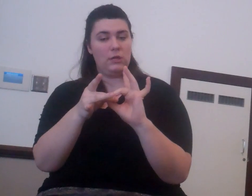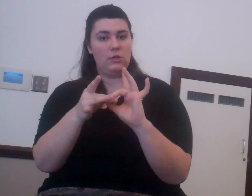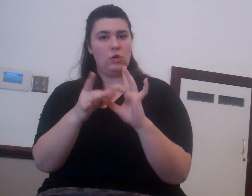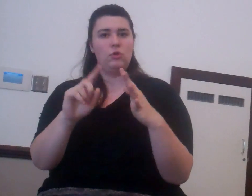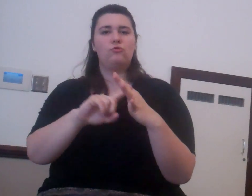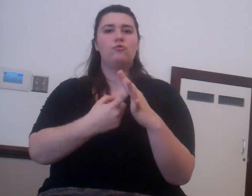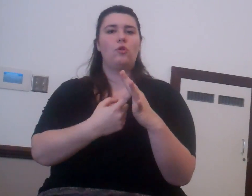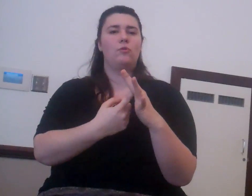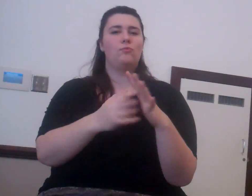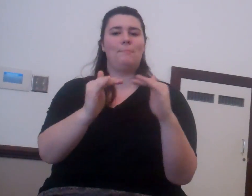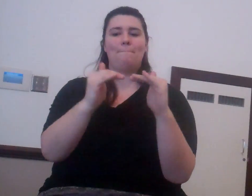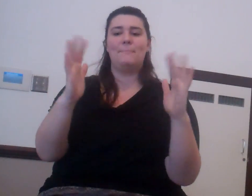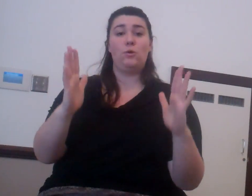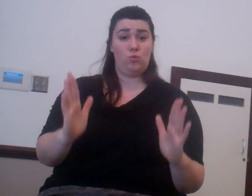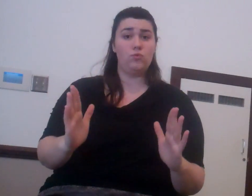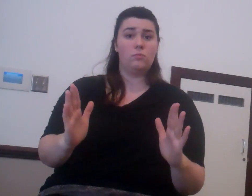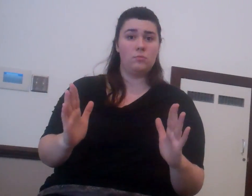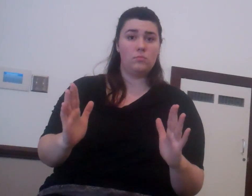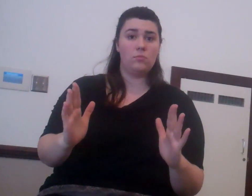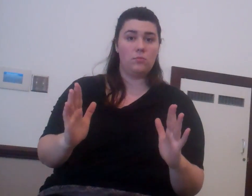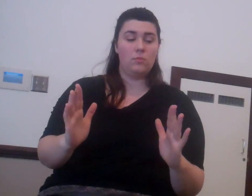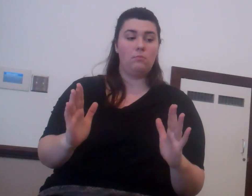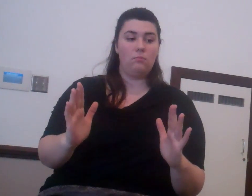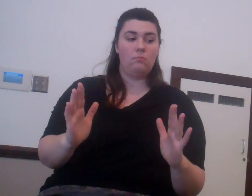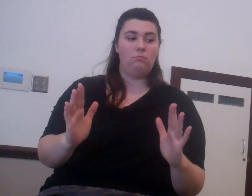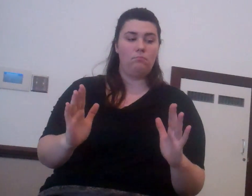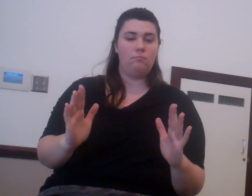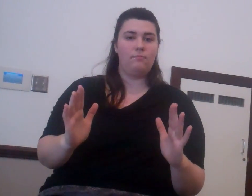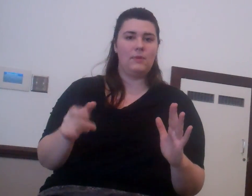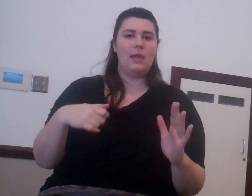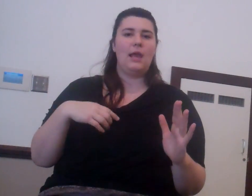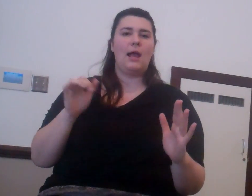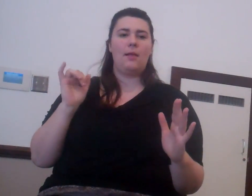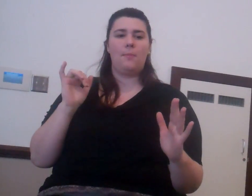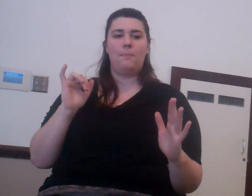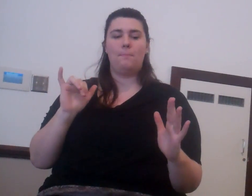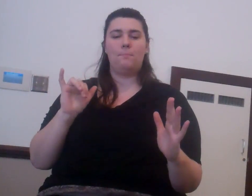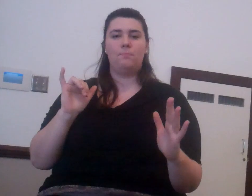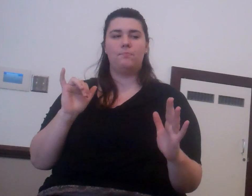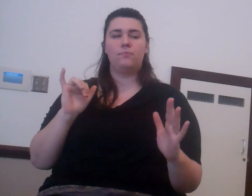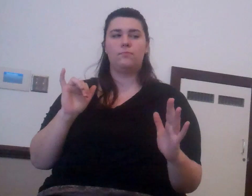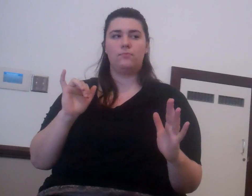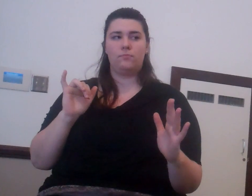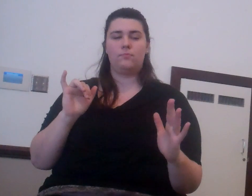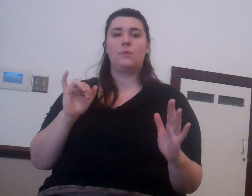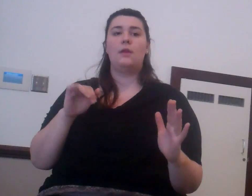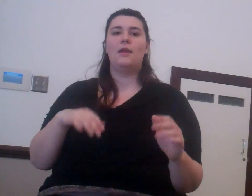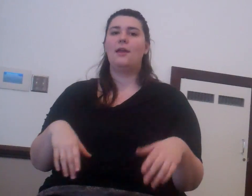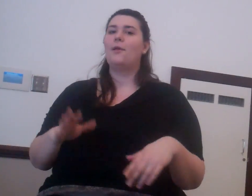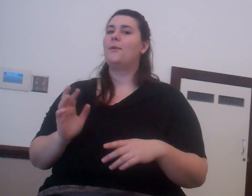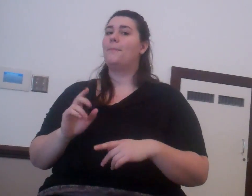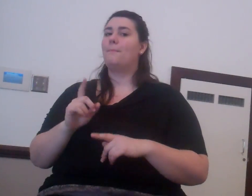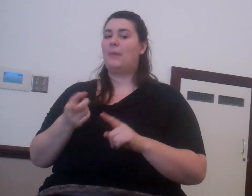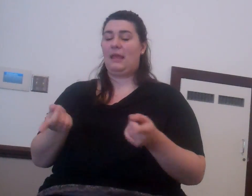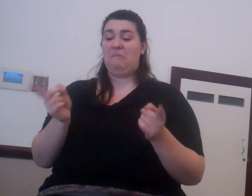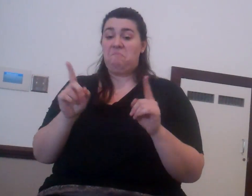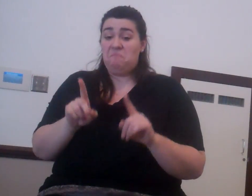But it seems like the ones that get the most attention are the workplace romances that occur like between the boss and the secretary, right? Like